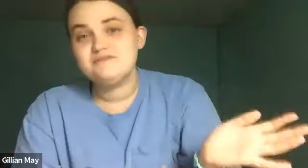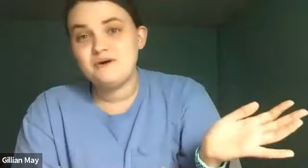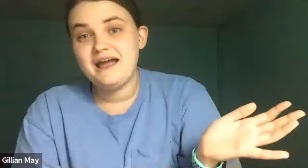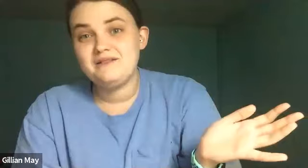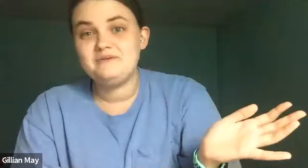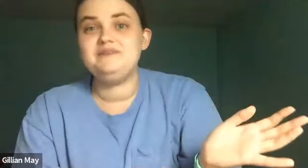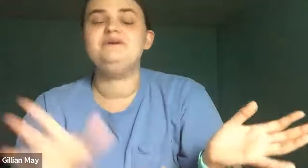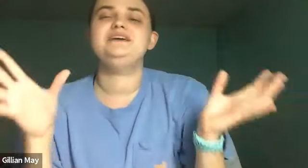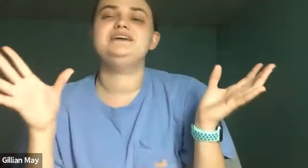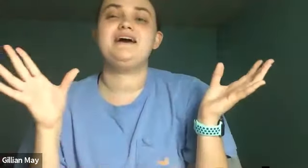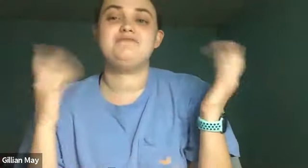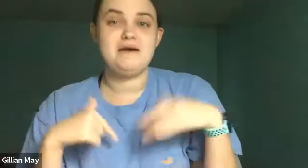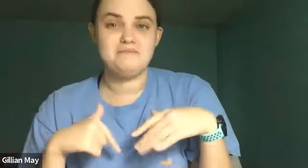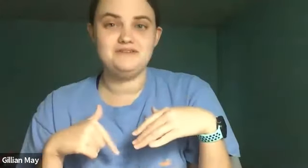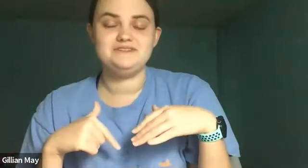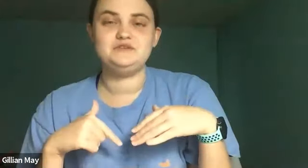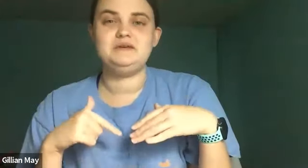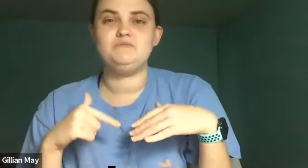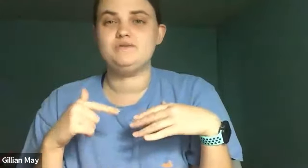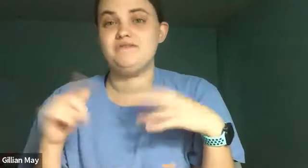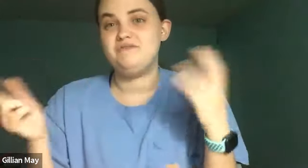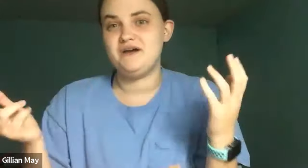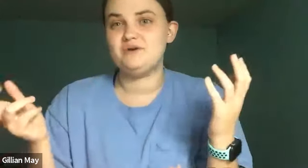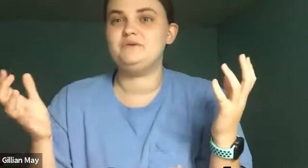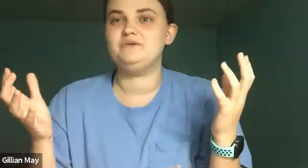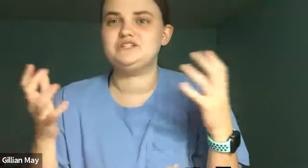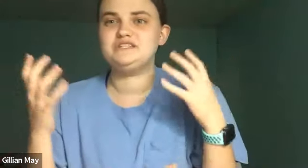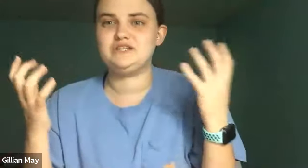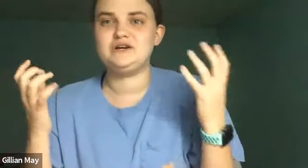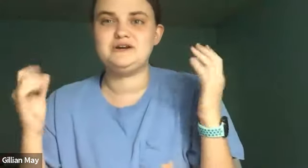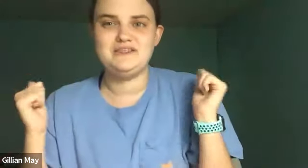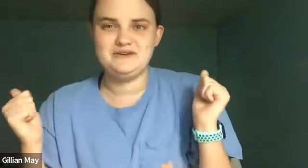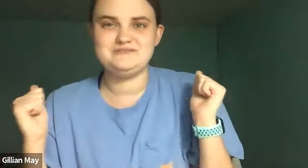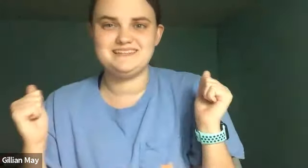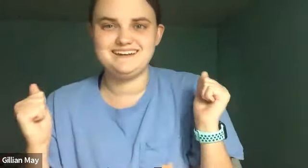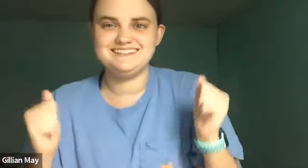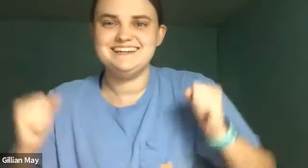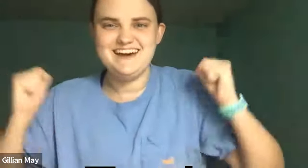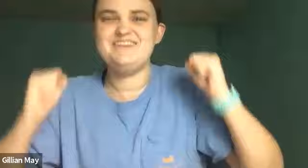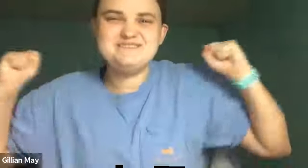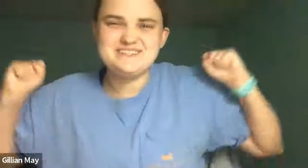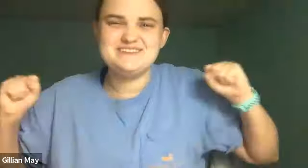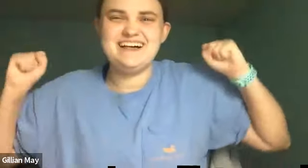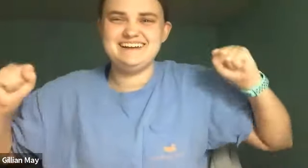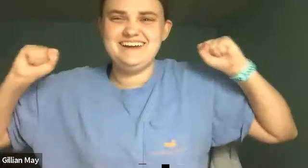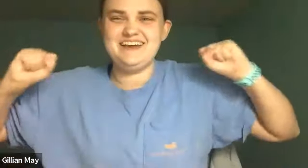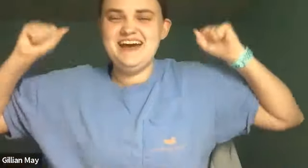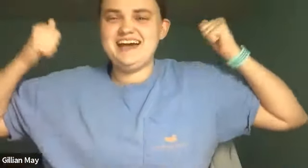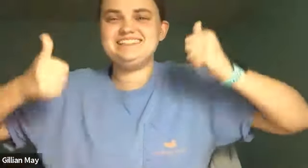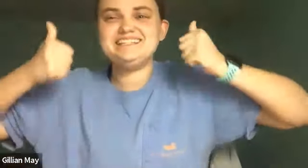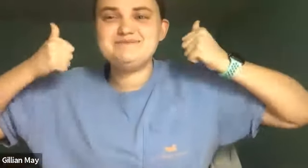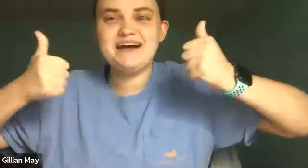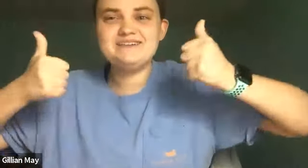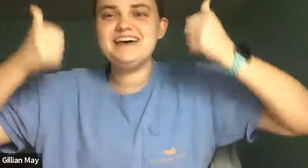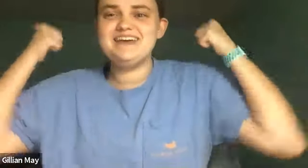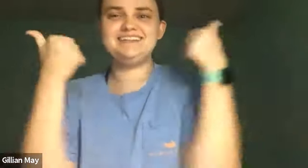before Halloween, we can have that month to be more of a fun one where we'll just learn those signs. Oh, I'm so glad. Okay, I see smiles. That